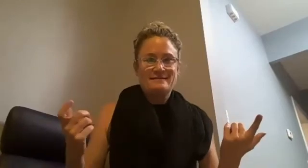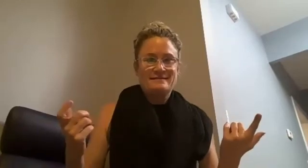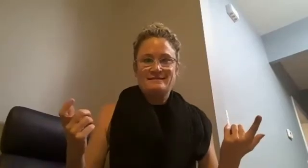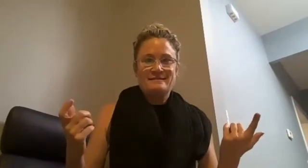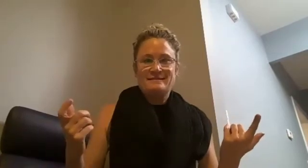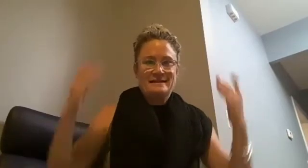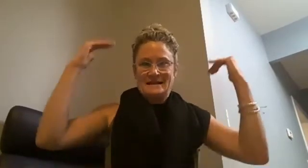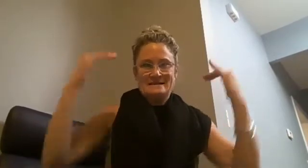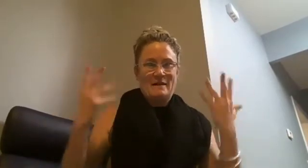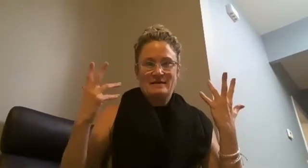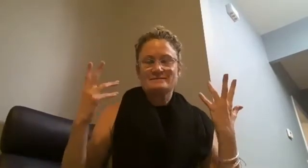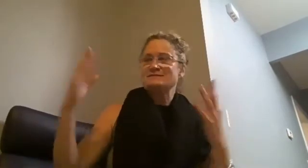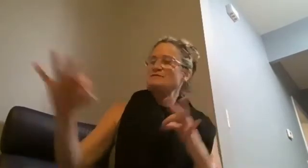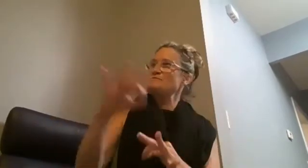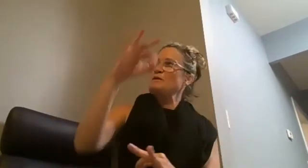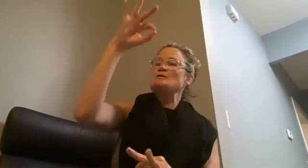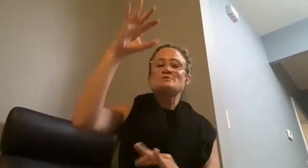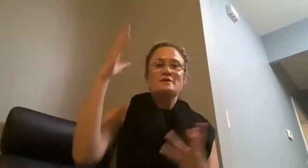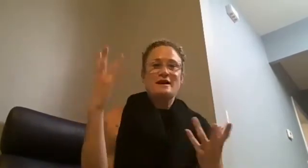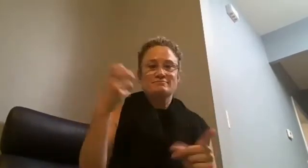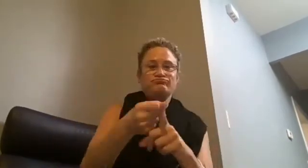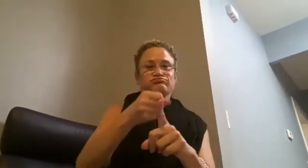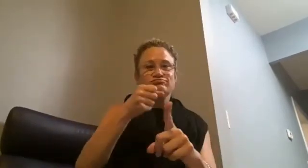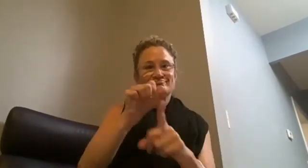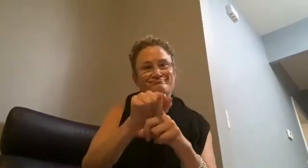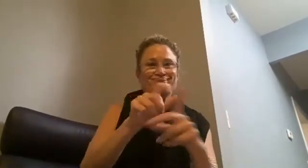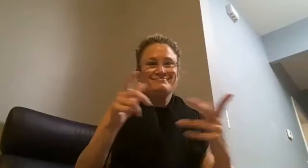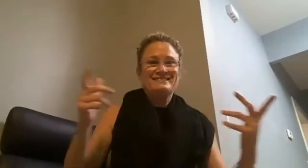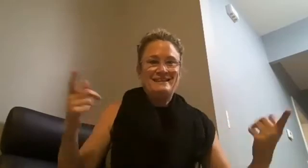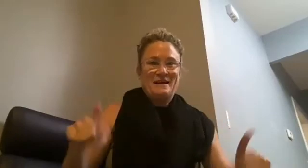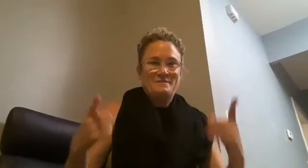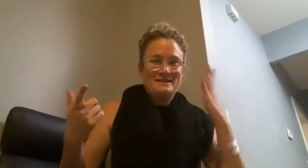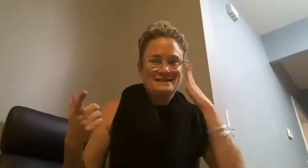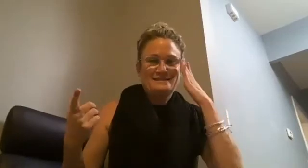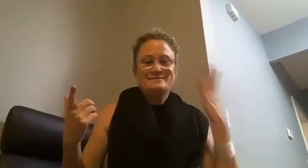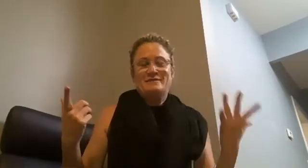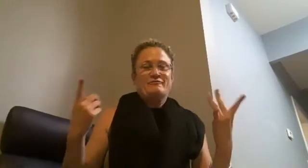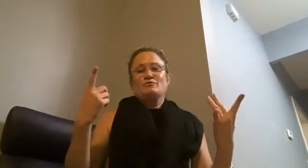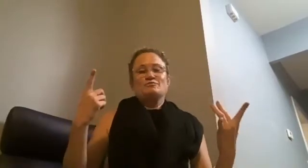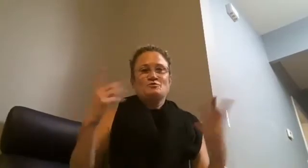the spiritual path type weird stuff that happens in AA. We all have crazy stories like that.